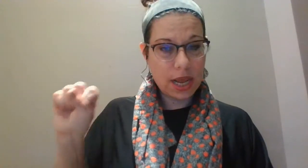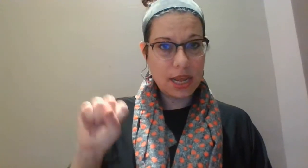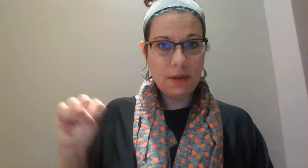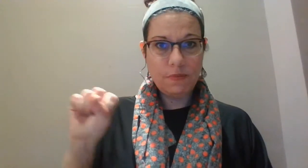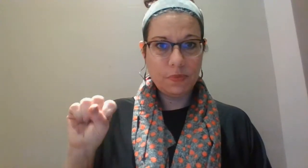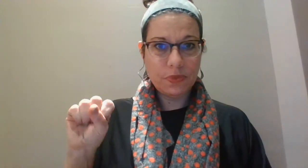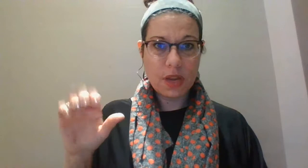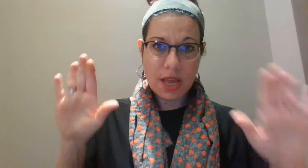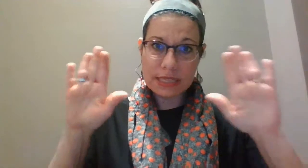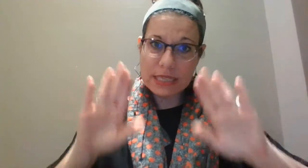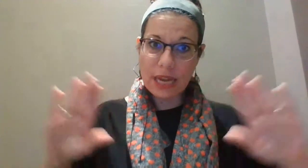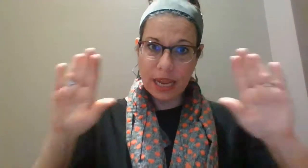Saturday, Sunday.